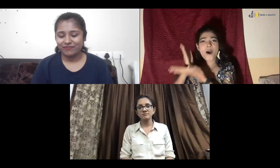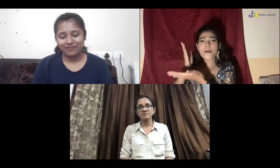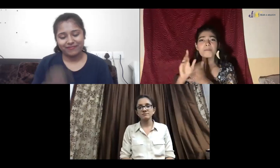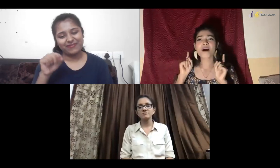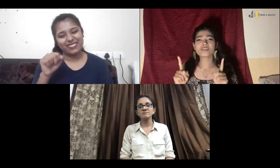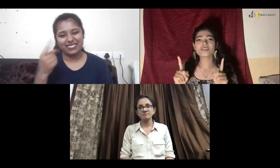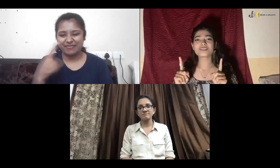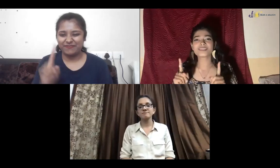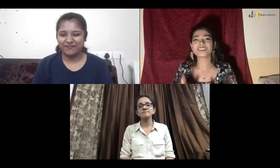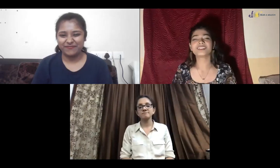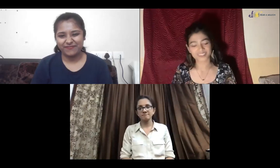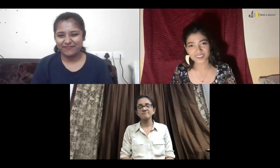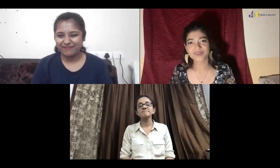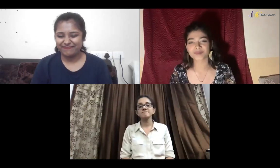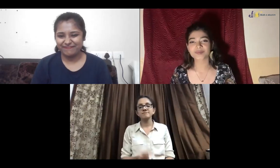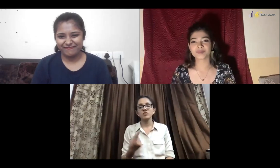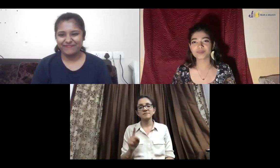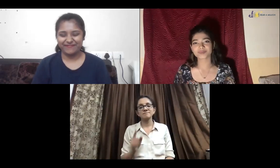So why people judge? We have to stop that thing.